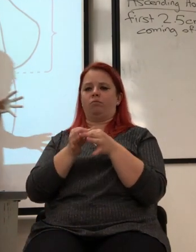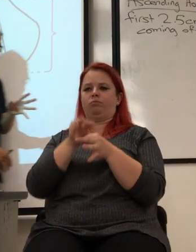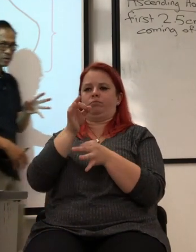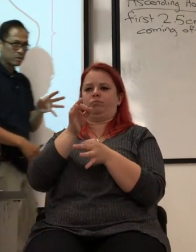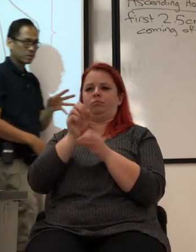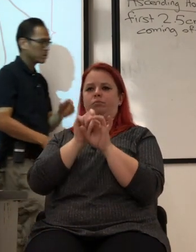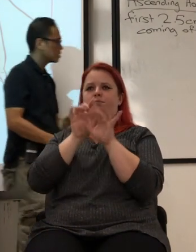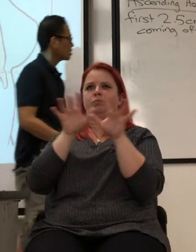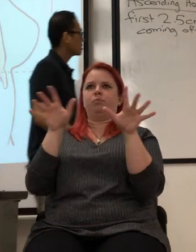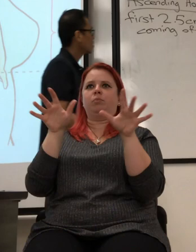arteries branch.